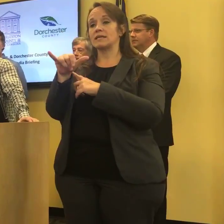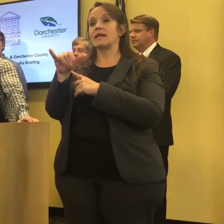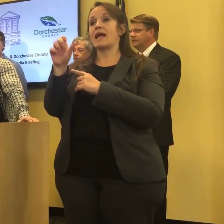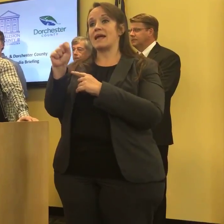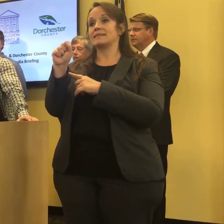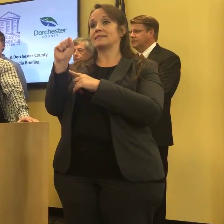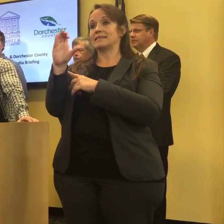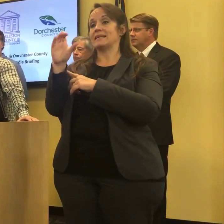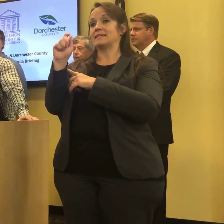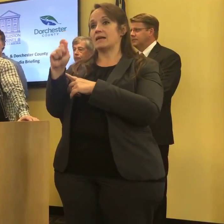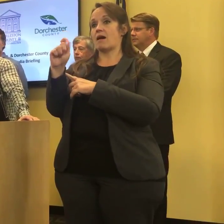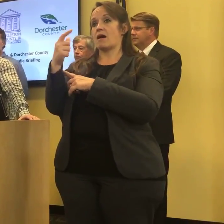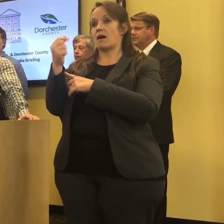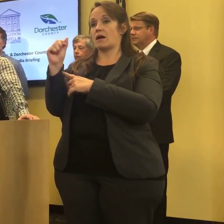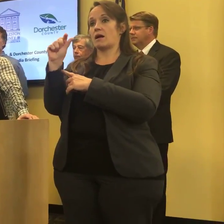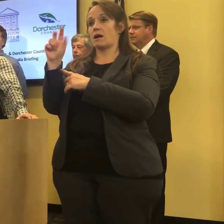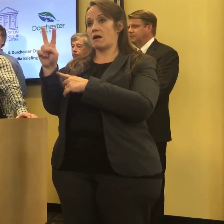dorchestercountysc.gov/Michael.